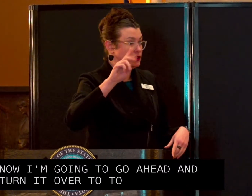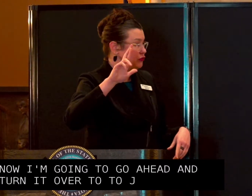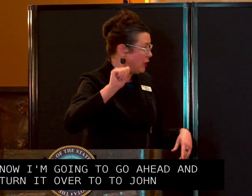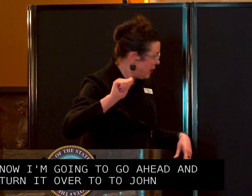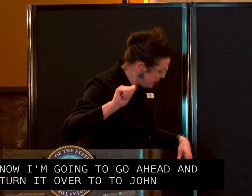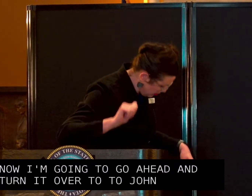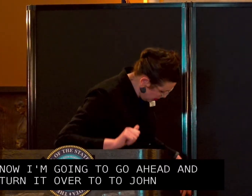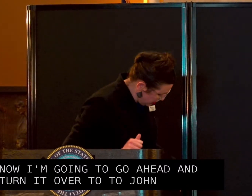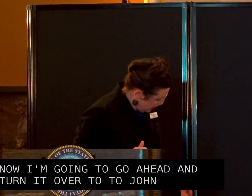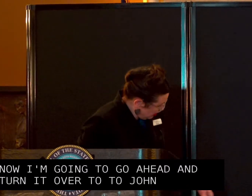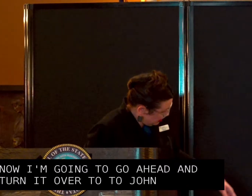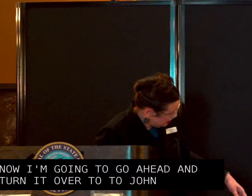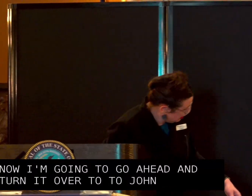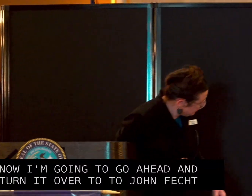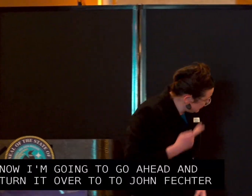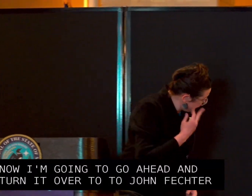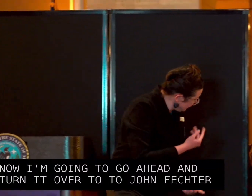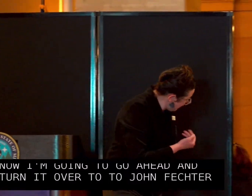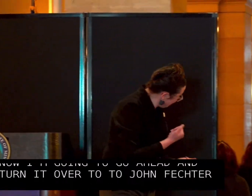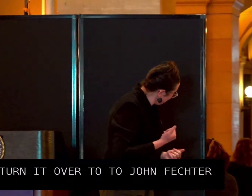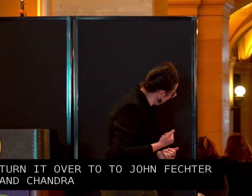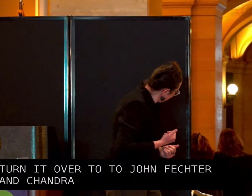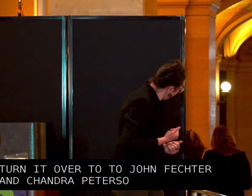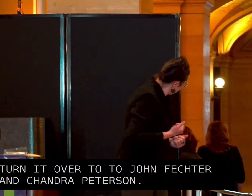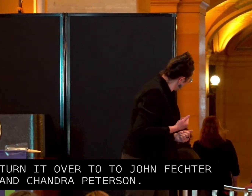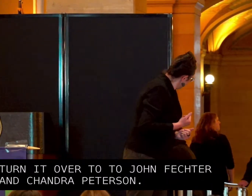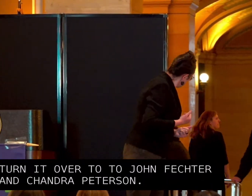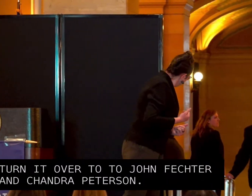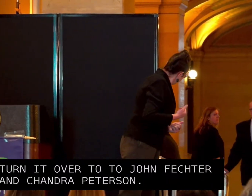and Chandra Petersen.